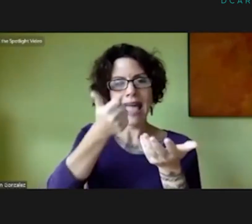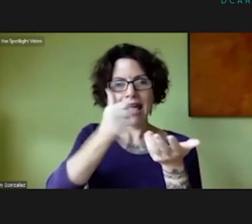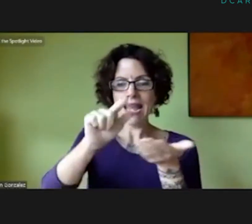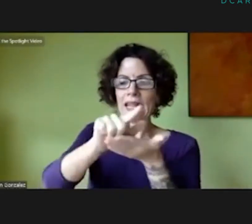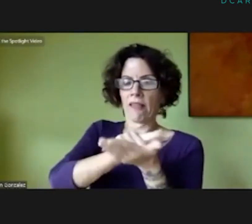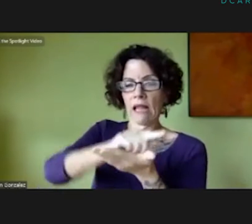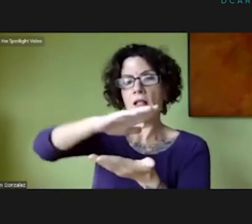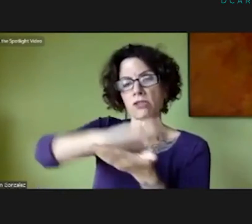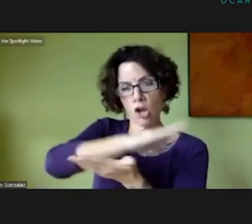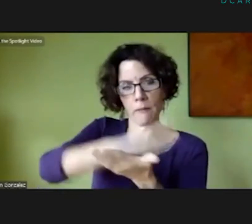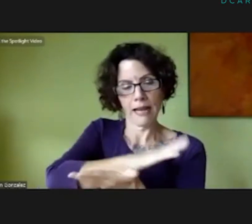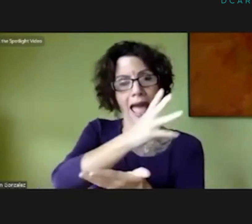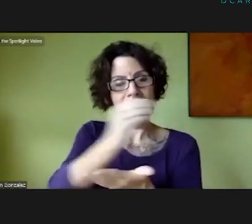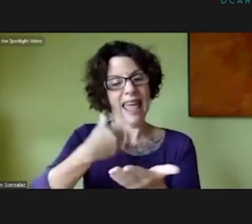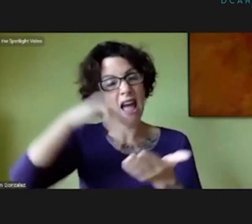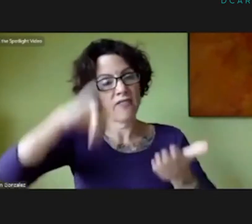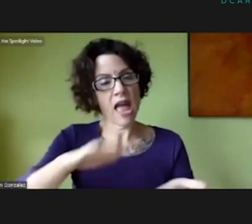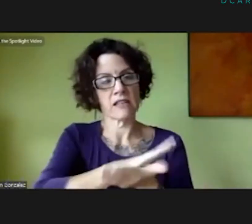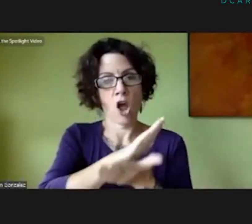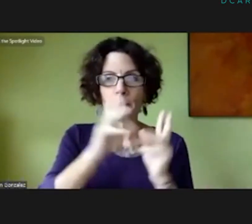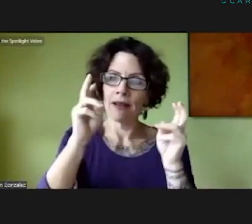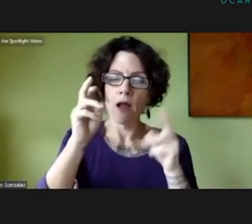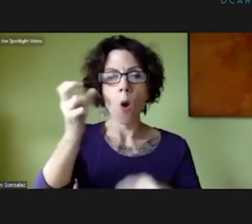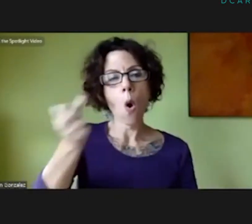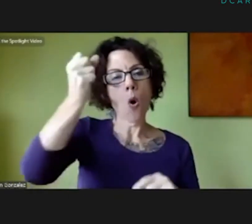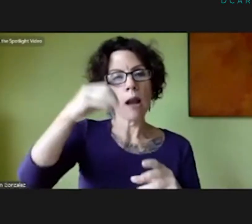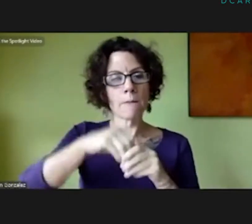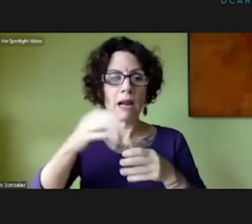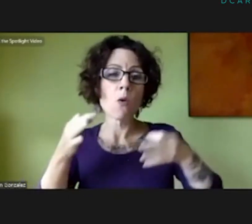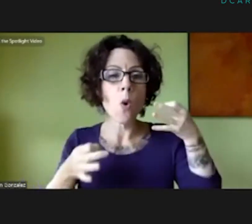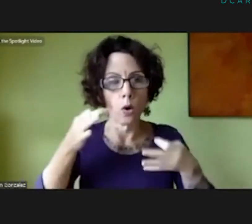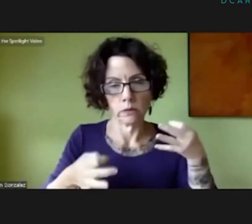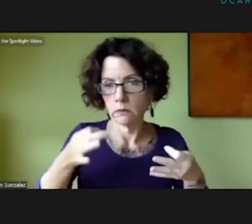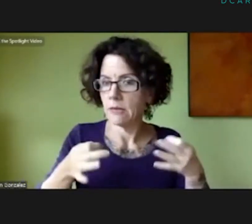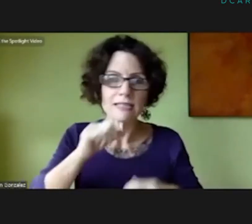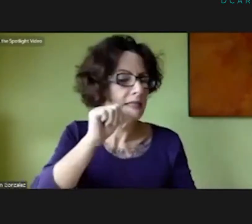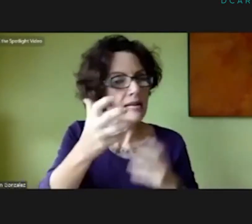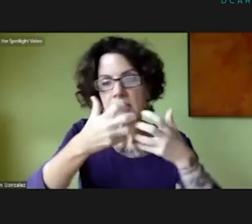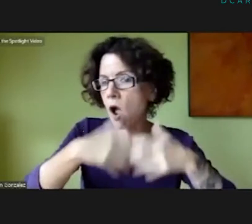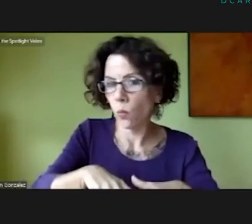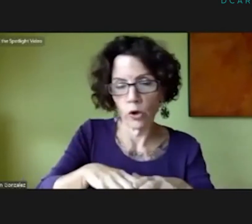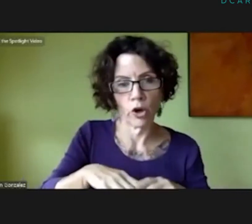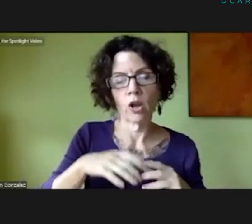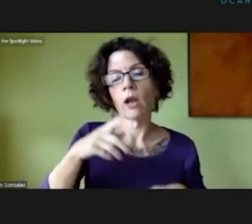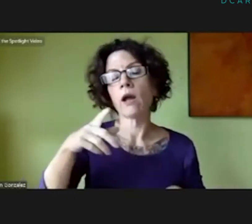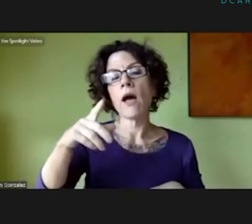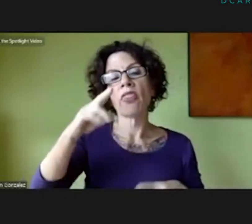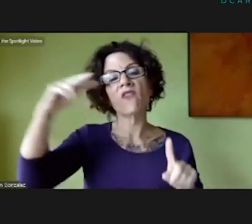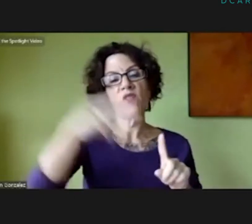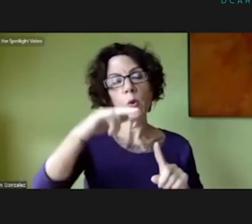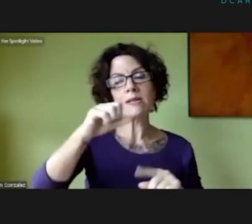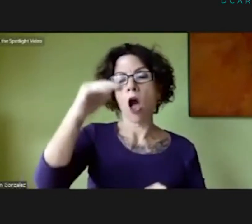sign any legal documents and have that document hold up in court. It doesn't work.